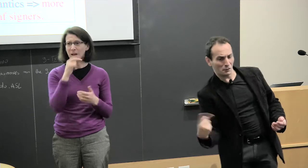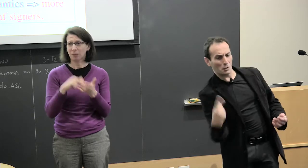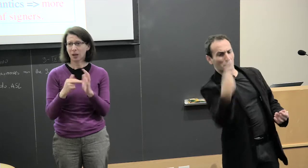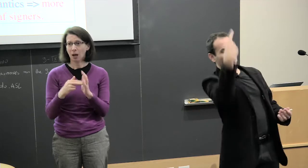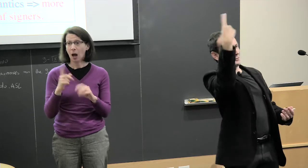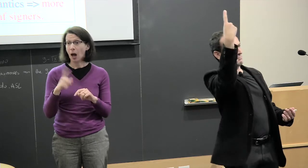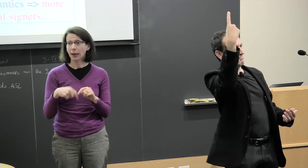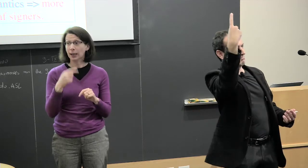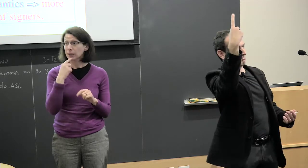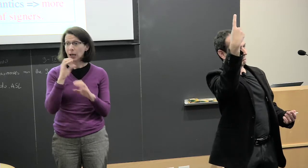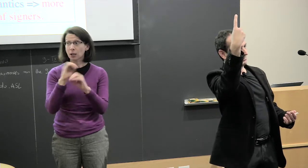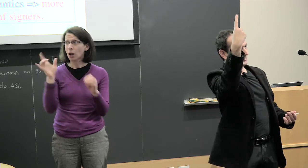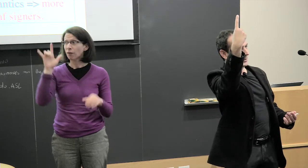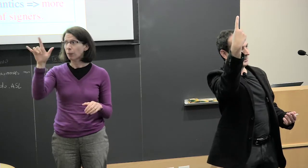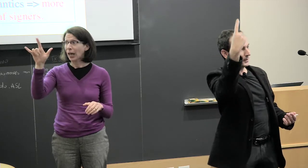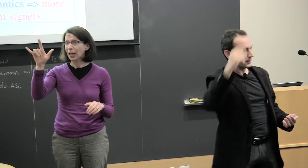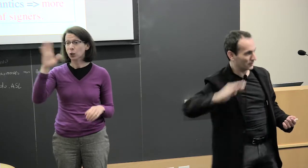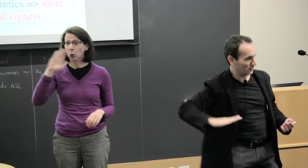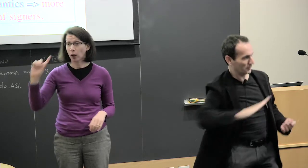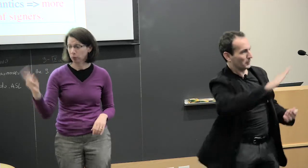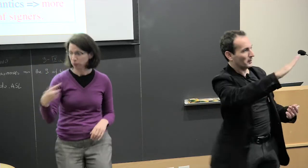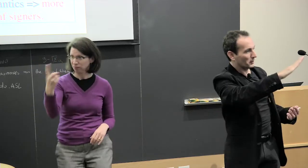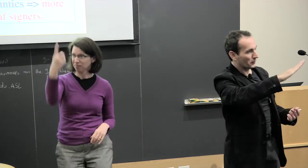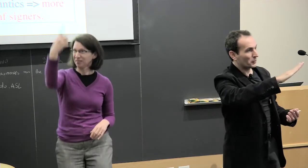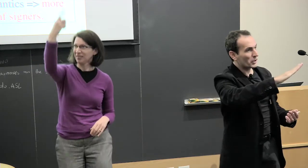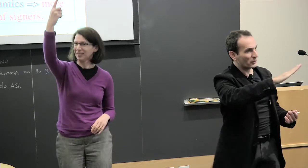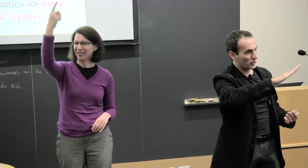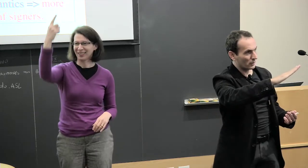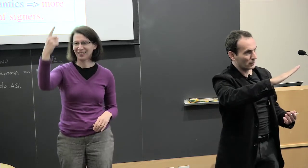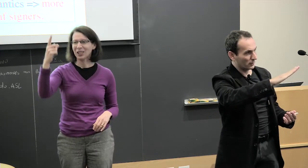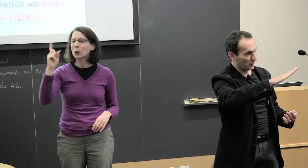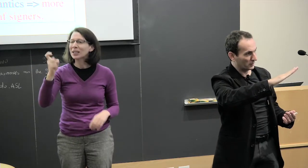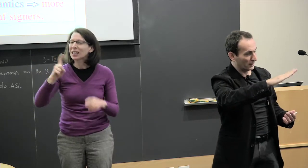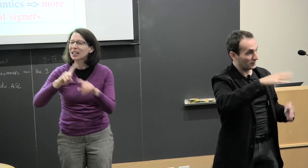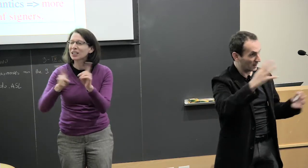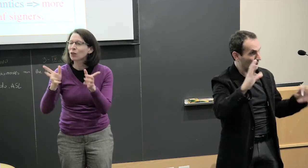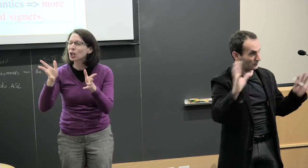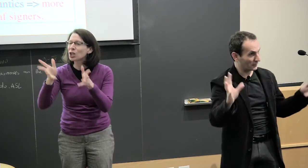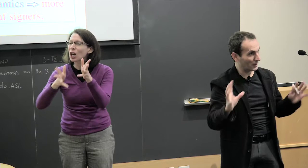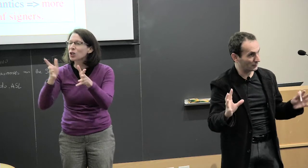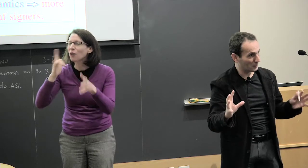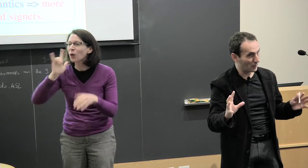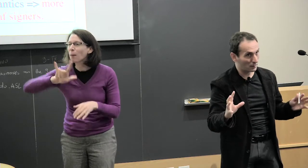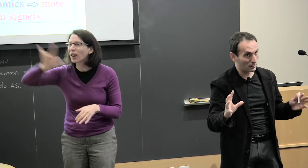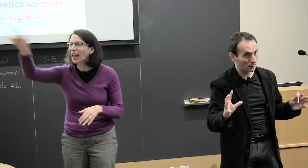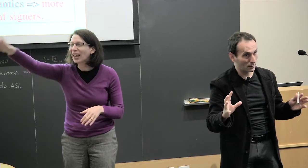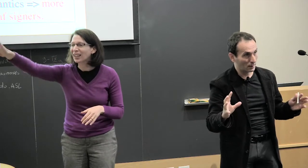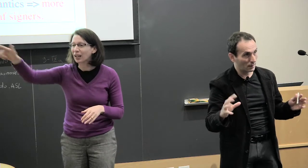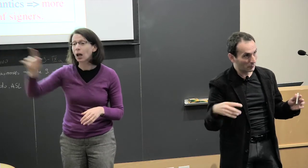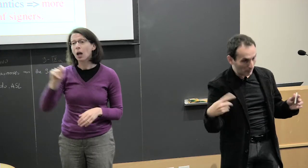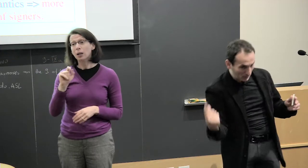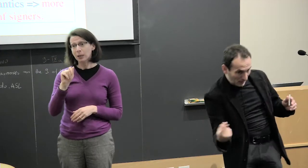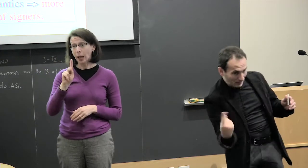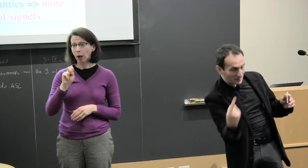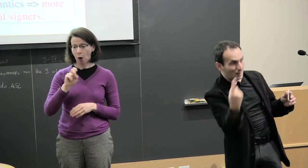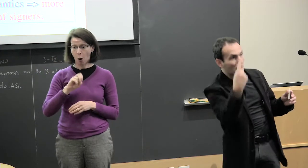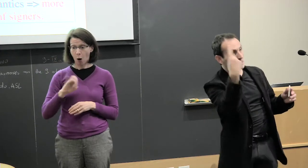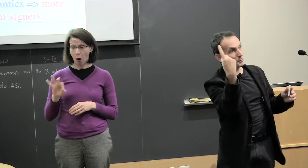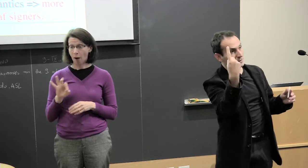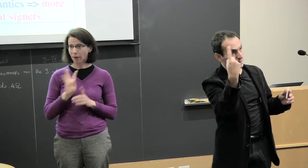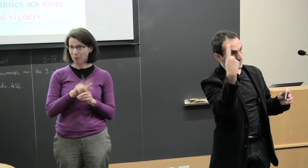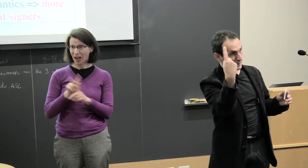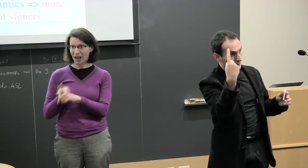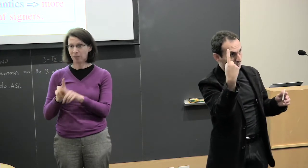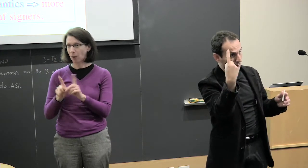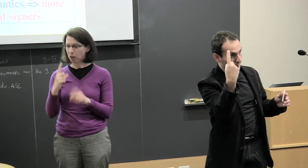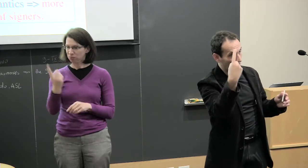these planes is going to boom, right? Because you need a different gesture for plane. Take off is fine to boom. So it means take off in